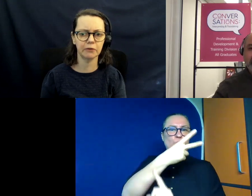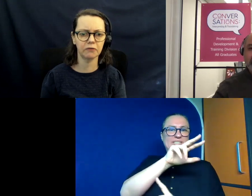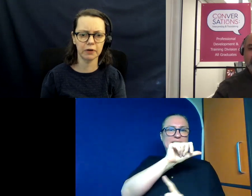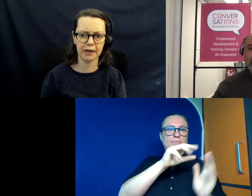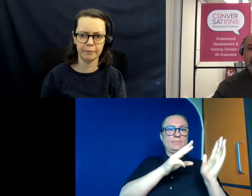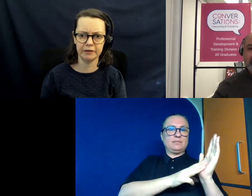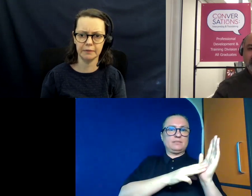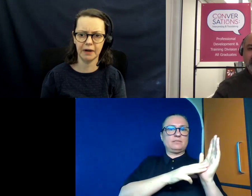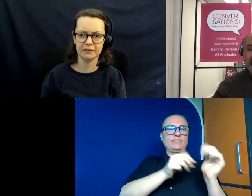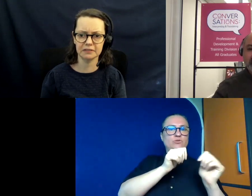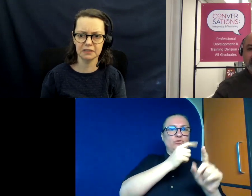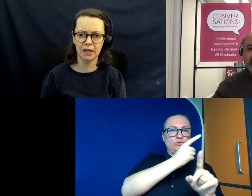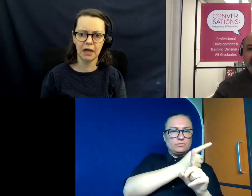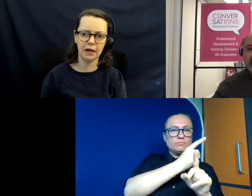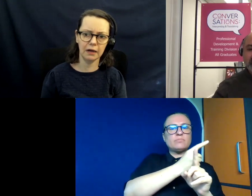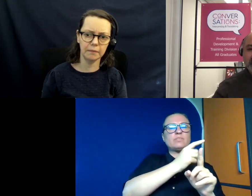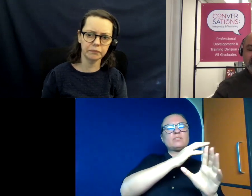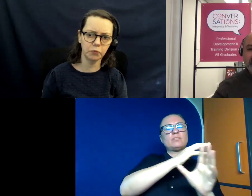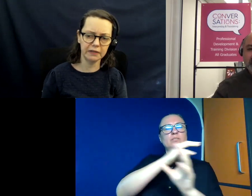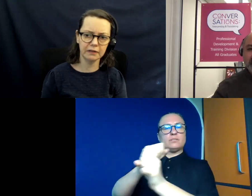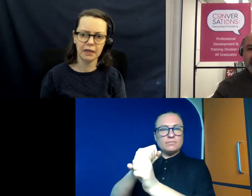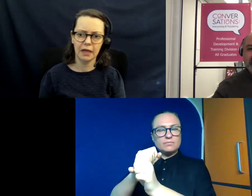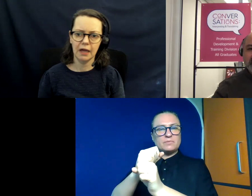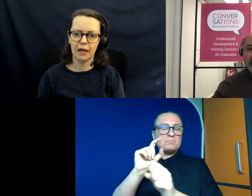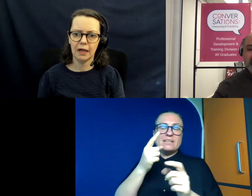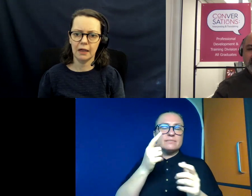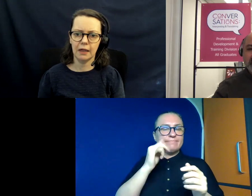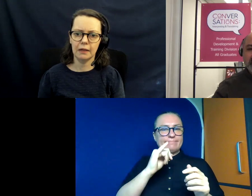summary of what had happened in the past week.